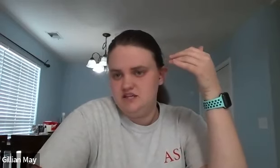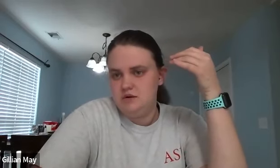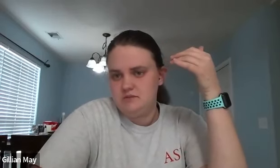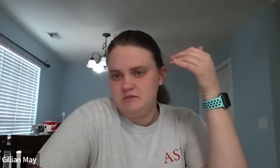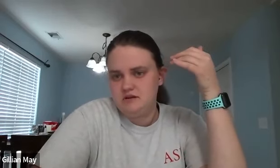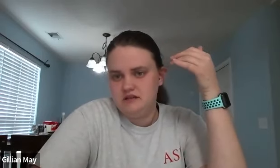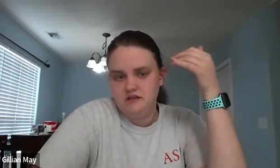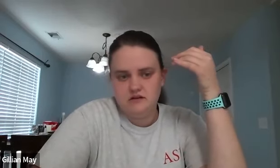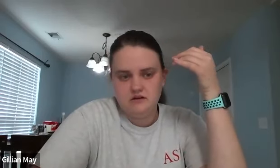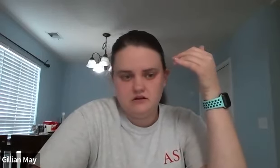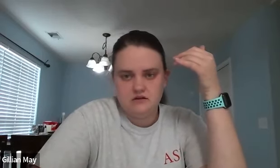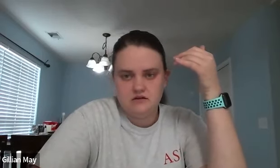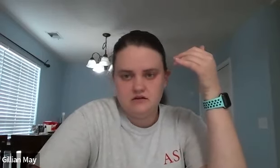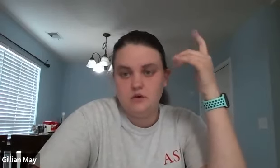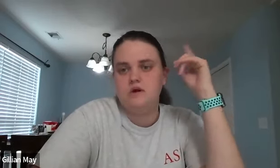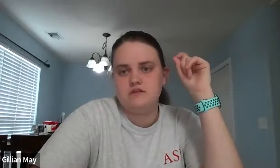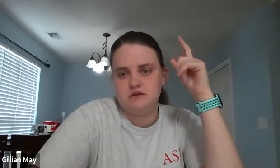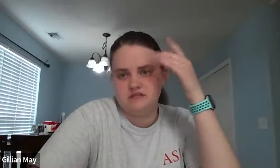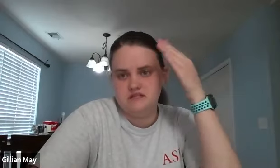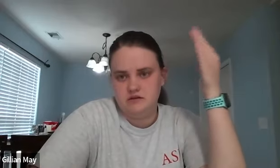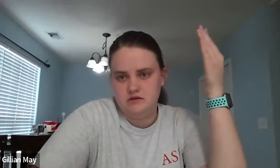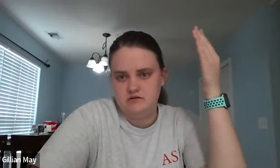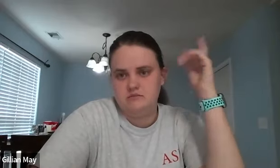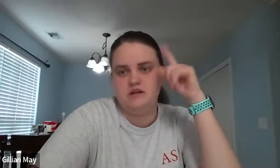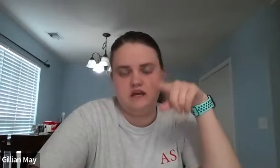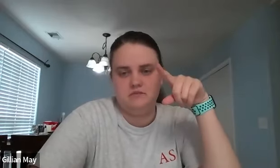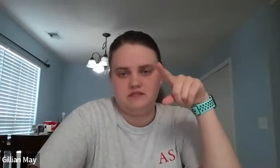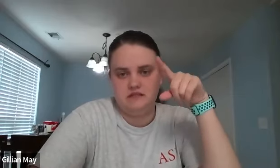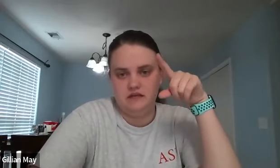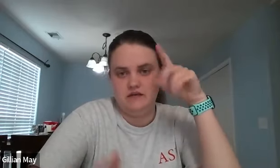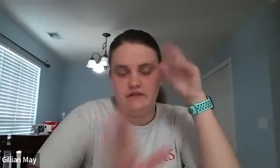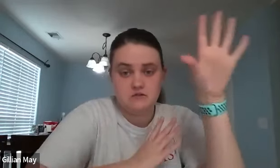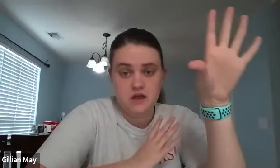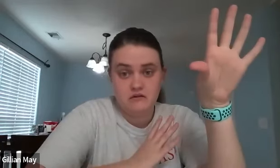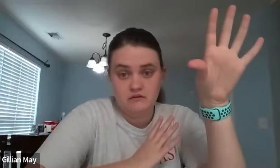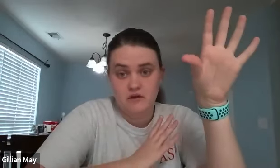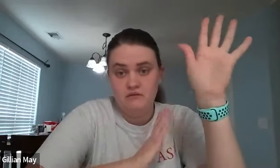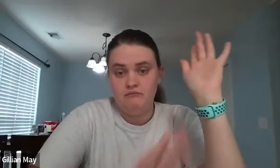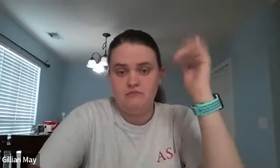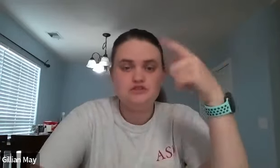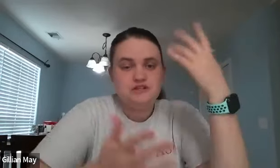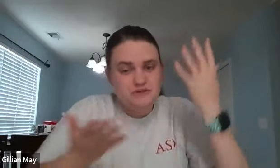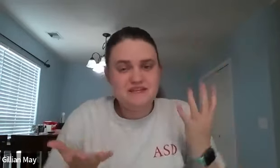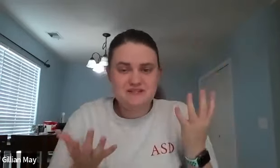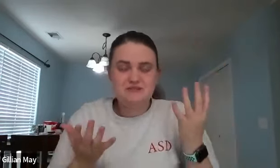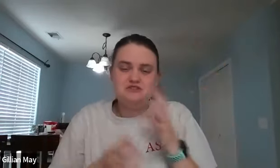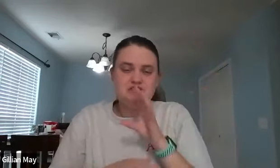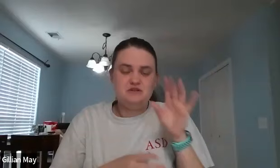2 other people are here. No, 1 other person is here, but cannot be seen, and that's okay. Usually Zoom, what they